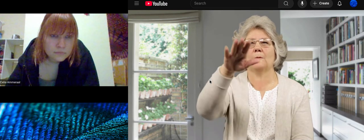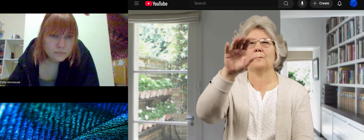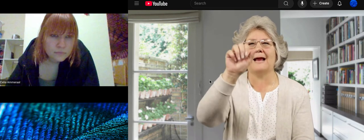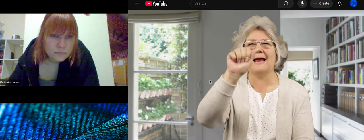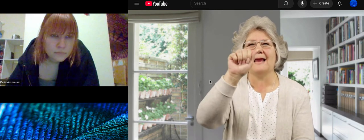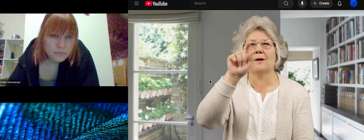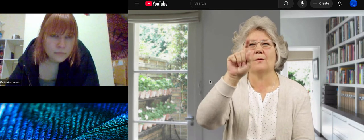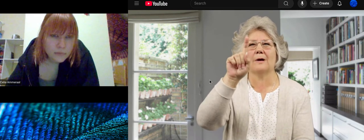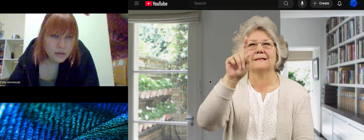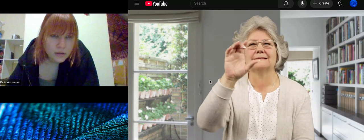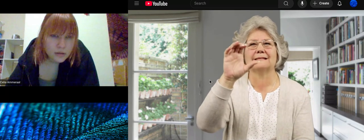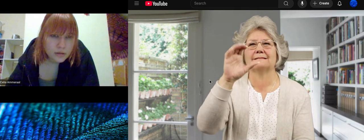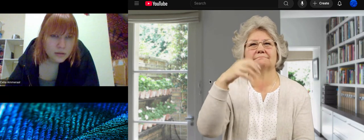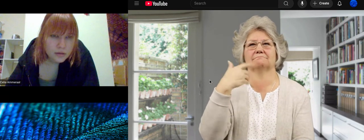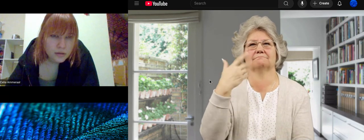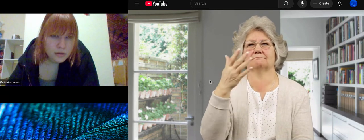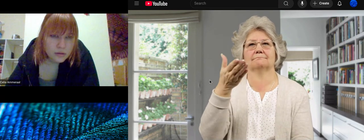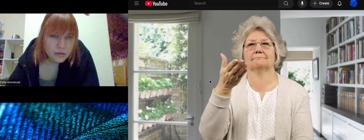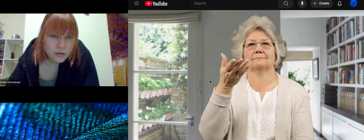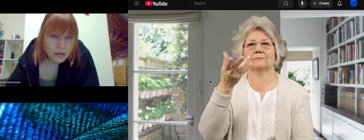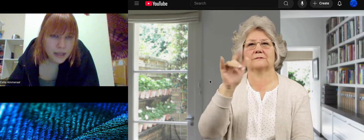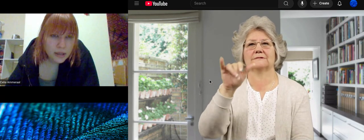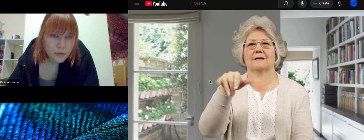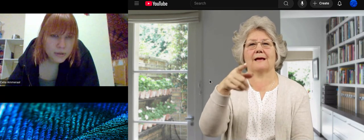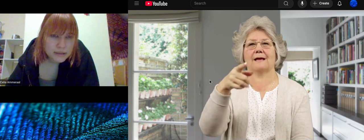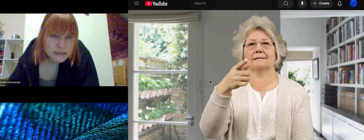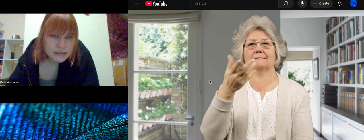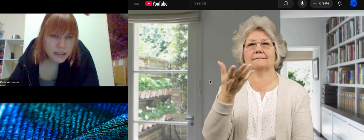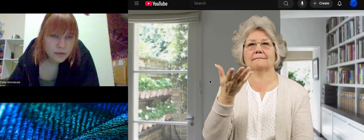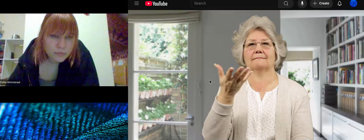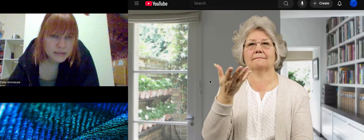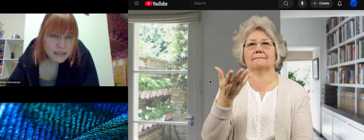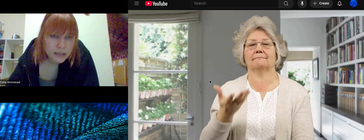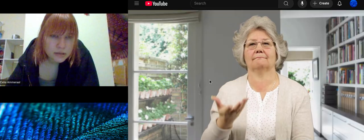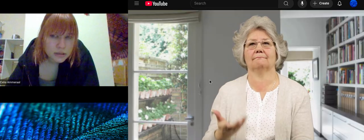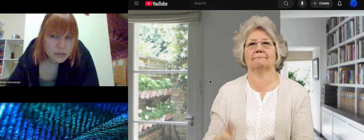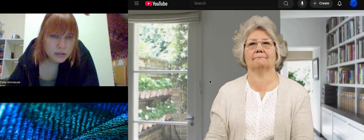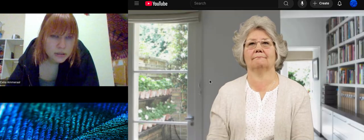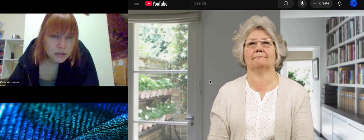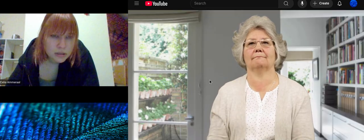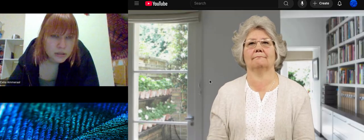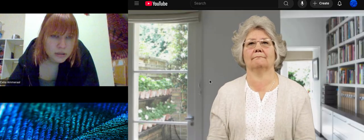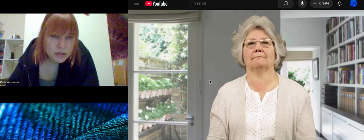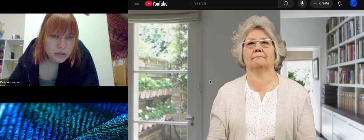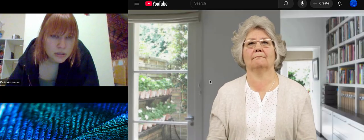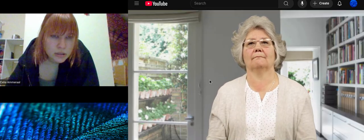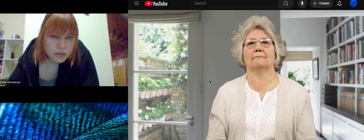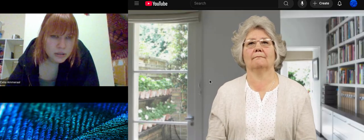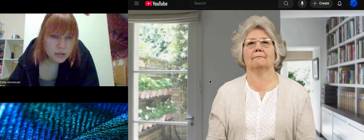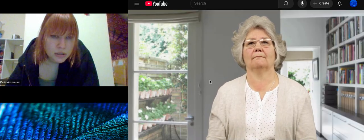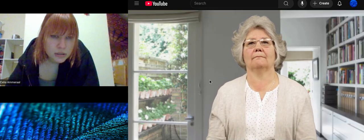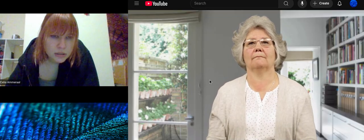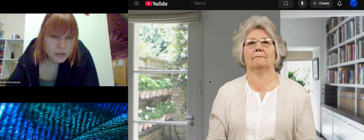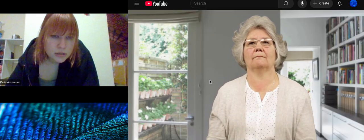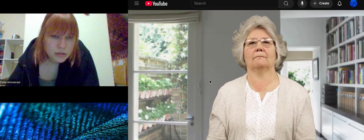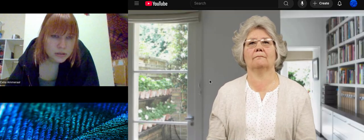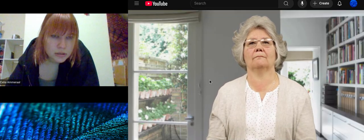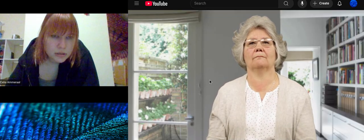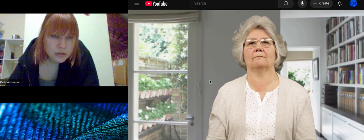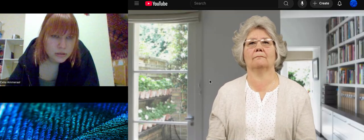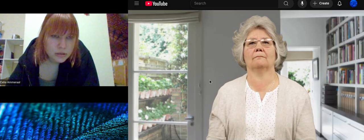A1C was 7.2. A1C. What is that? I'm sorry?